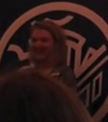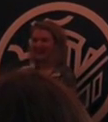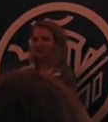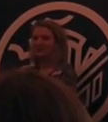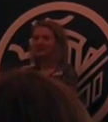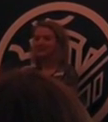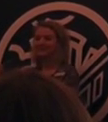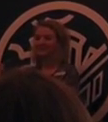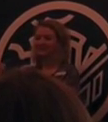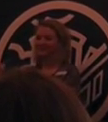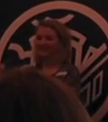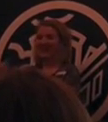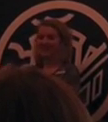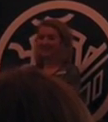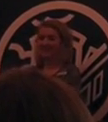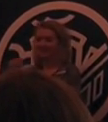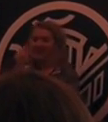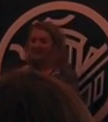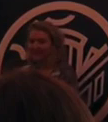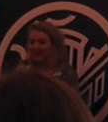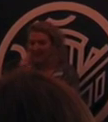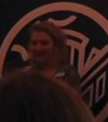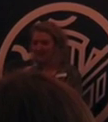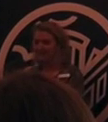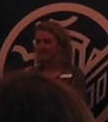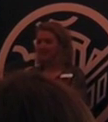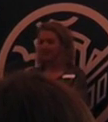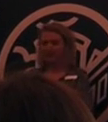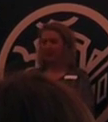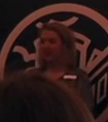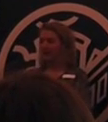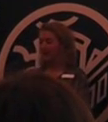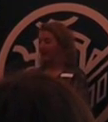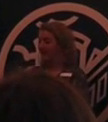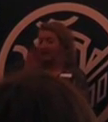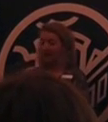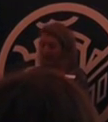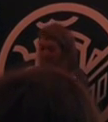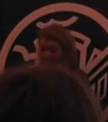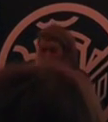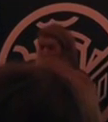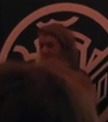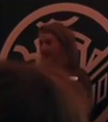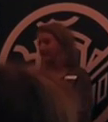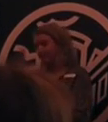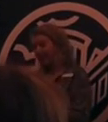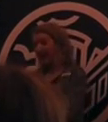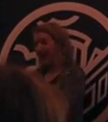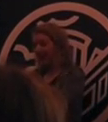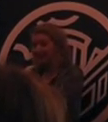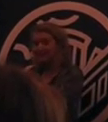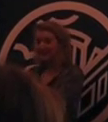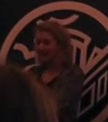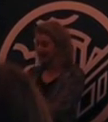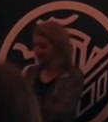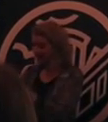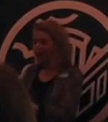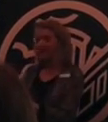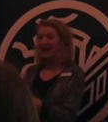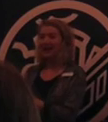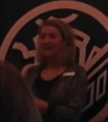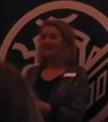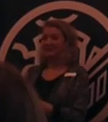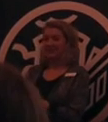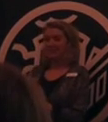day. But these struggles go on. I know that Lars is going, and I know he was with me in Riga.